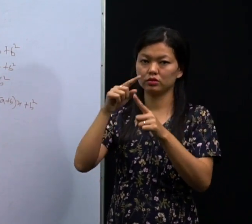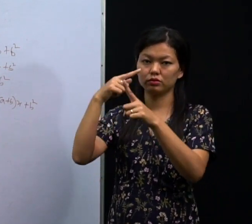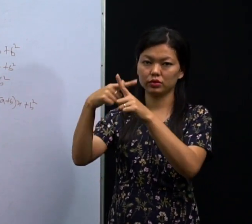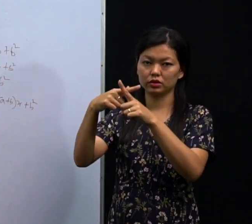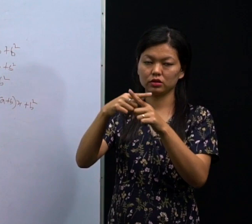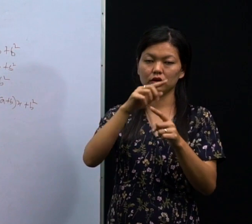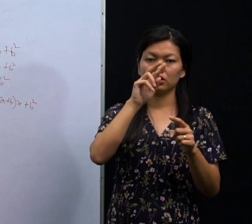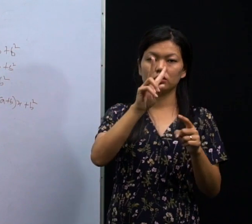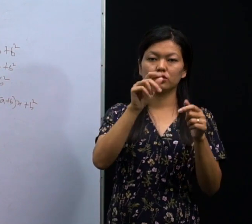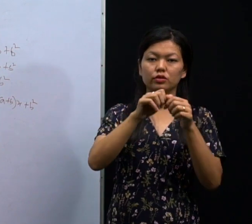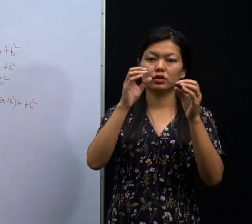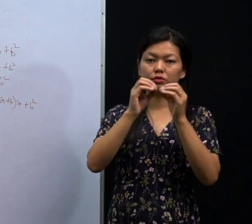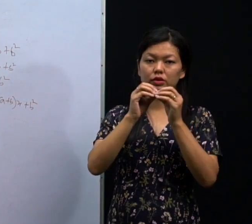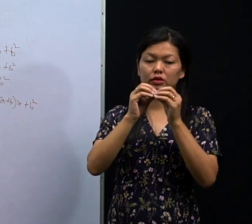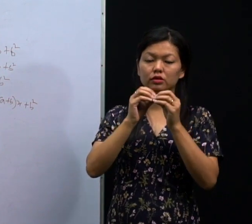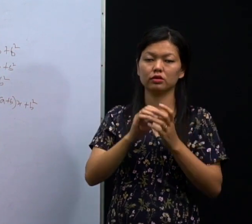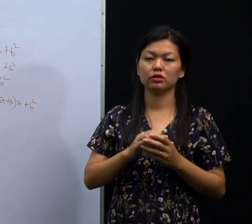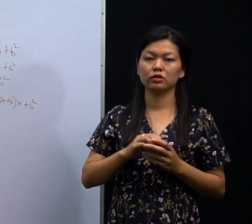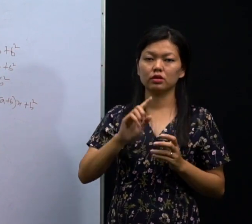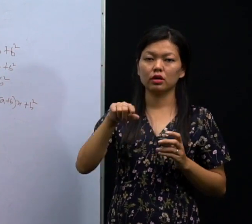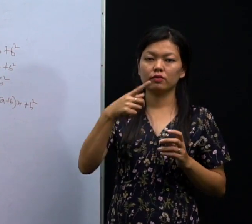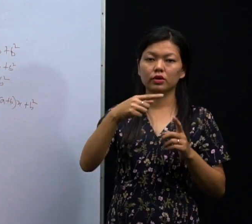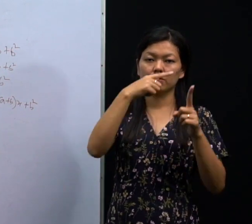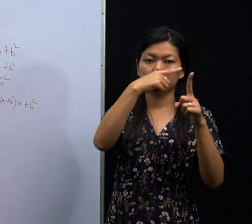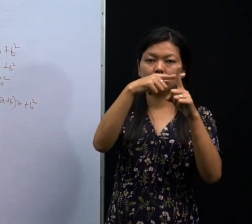2AB, okay. Then plus,